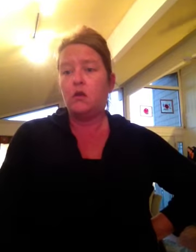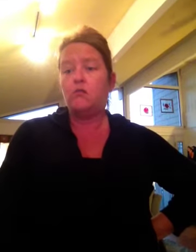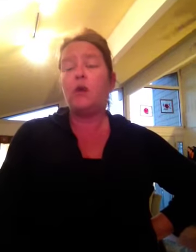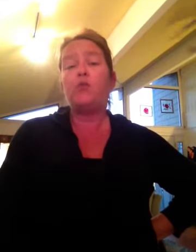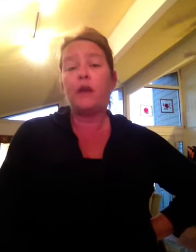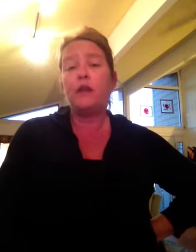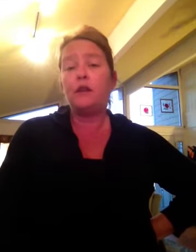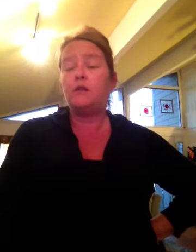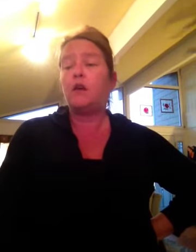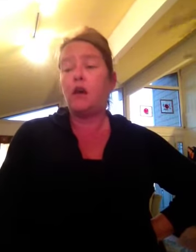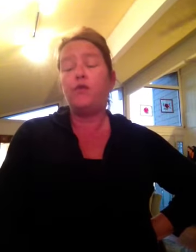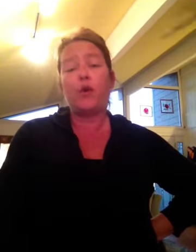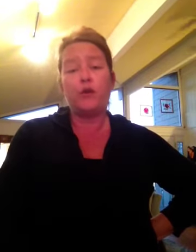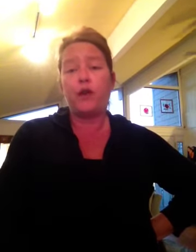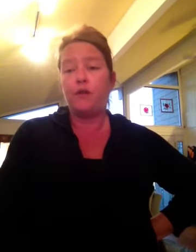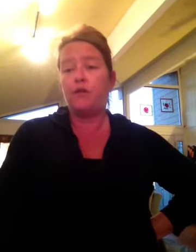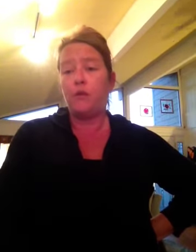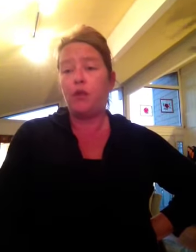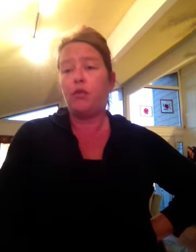My rent is $400 a month.